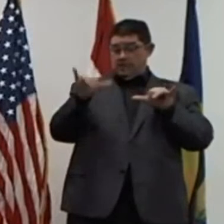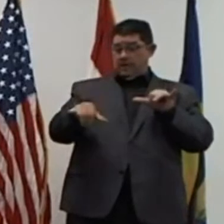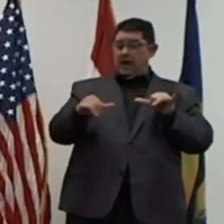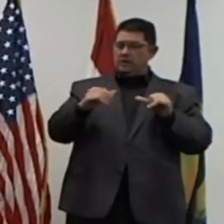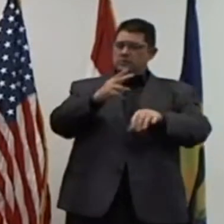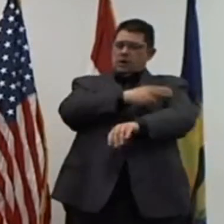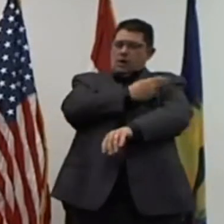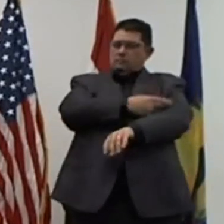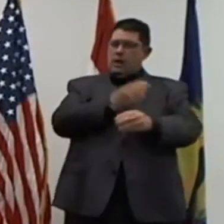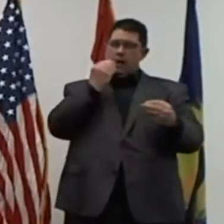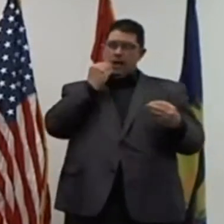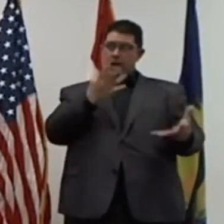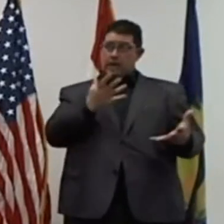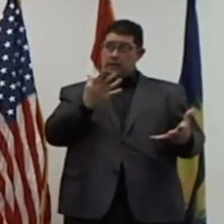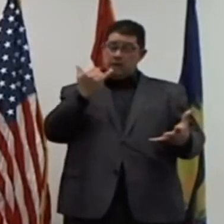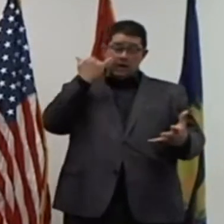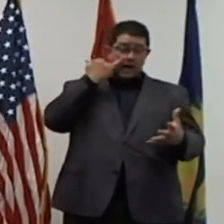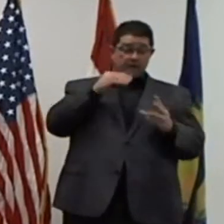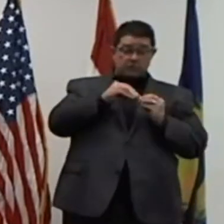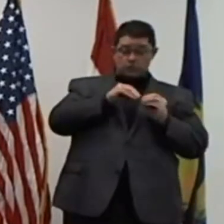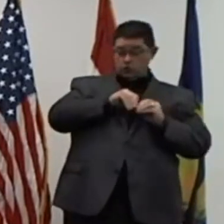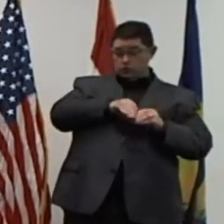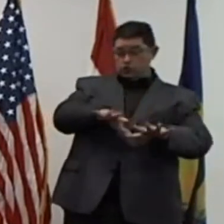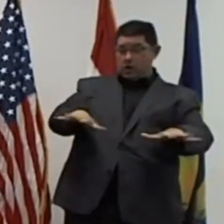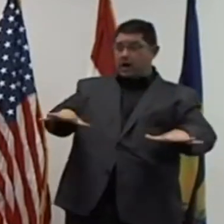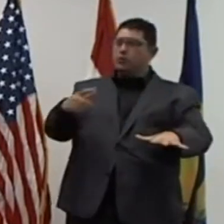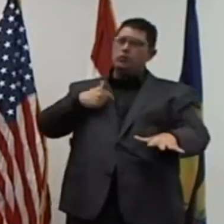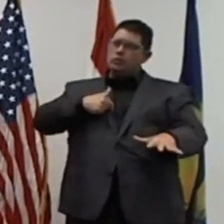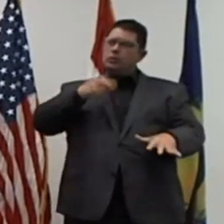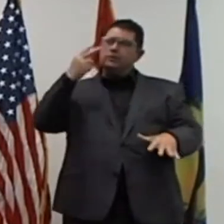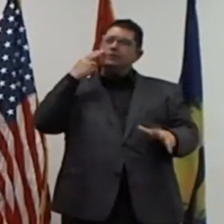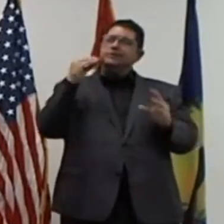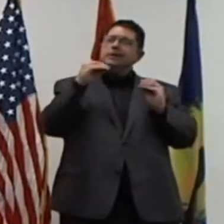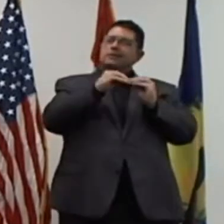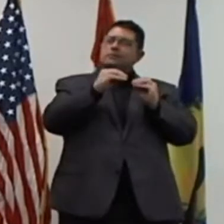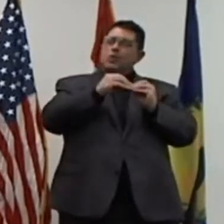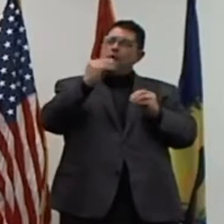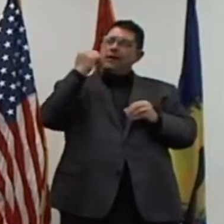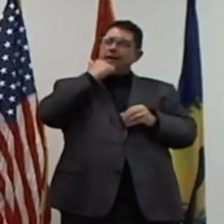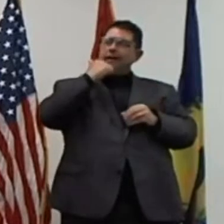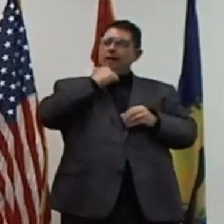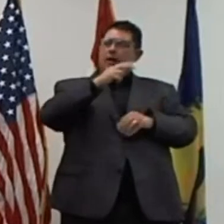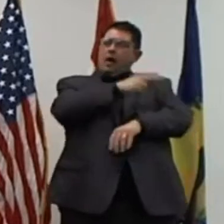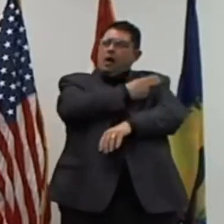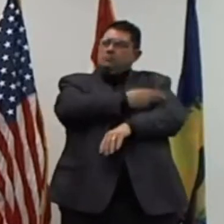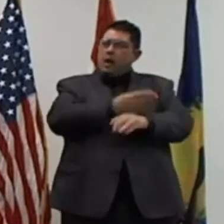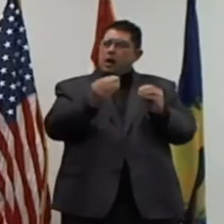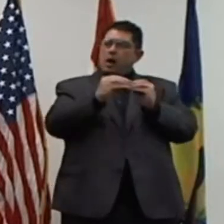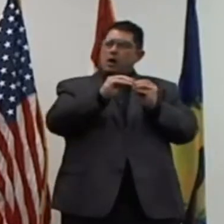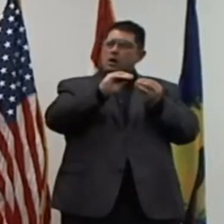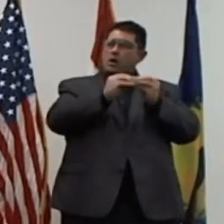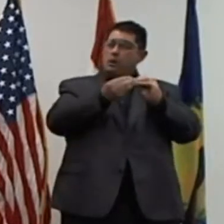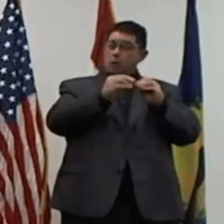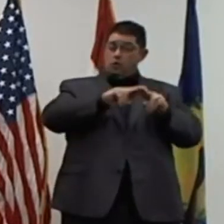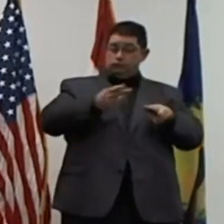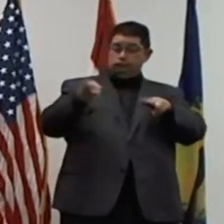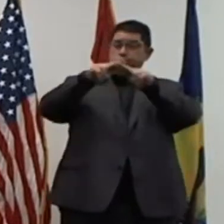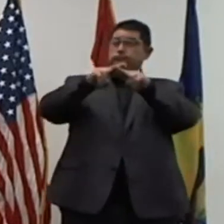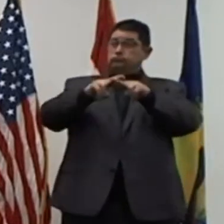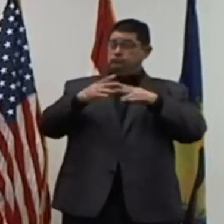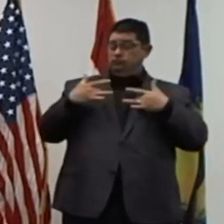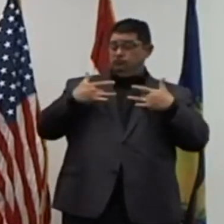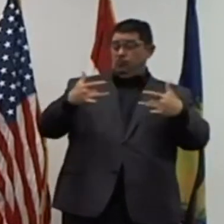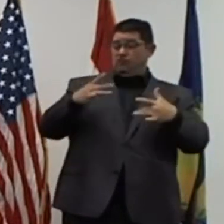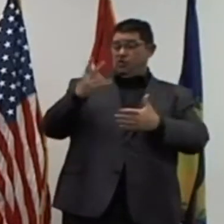we know if this is more spread in our community, then we will see that daily hospital admission number tick up a little bit. So far, the 7-day